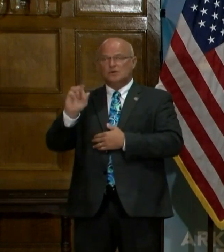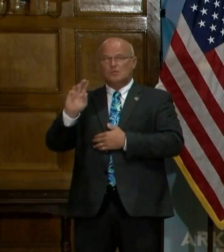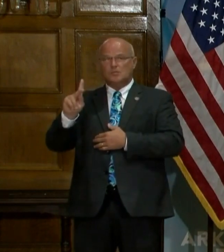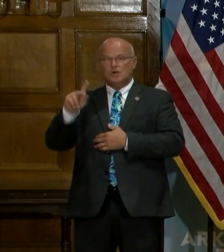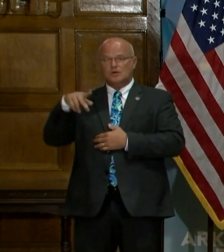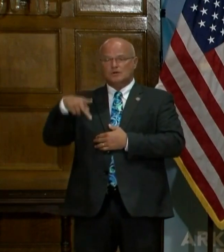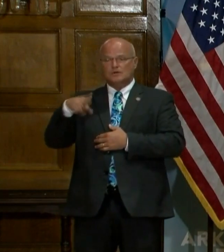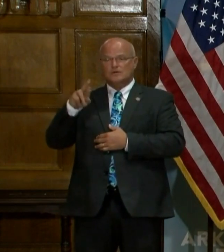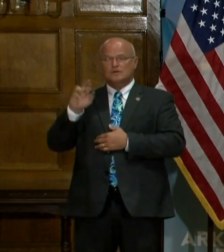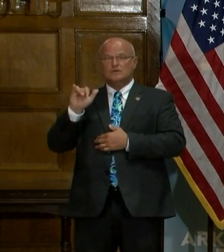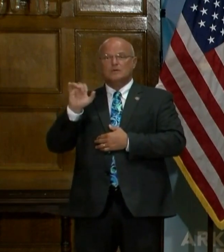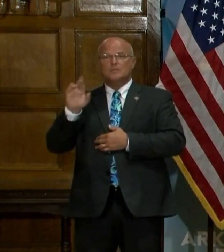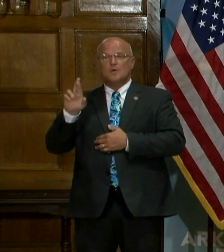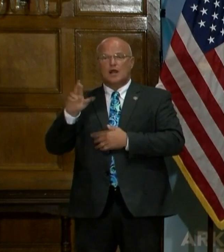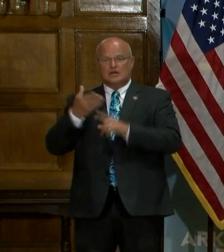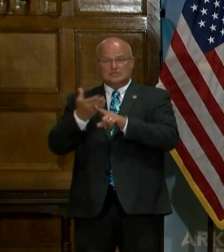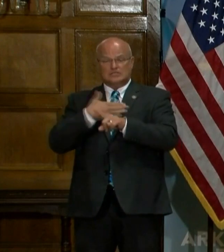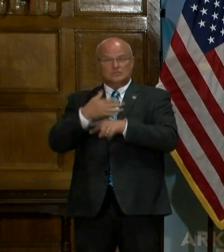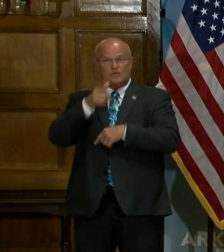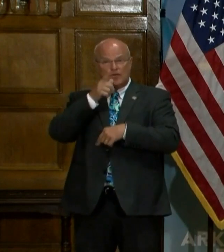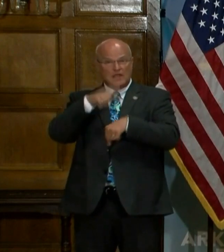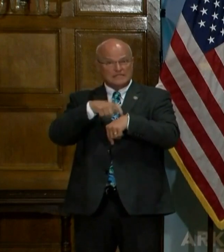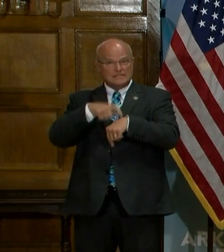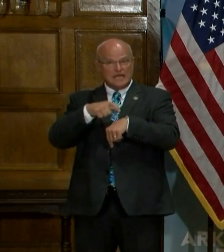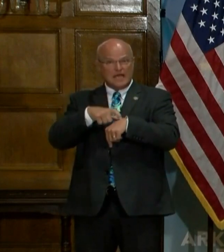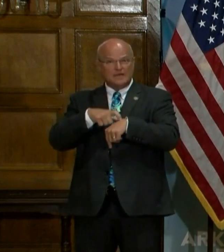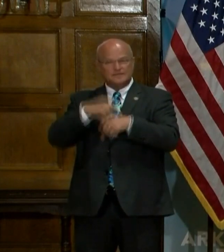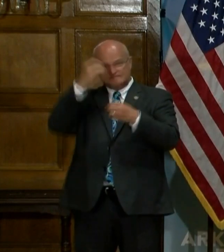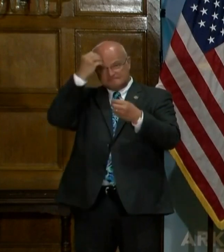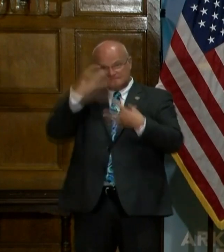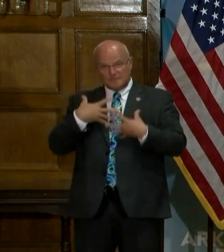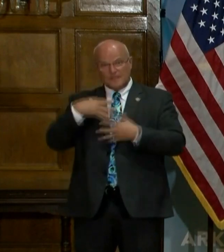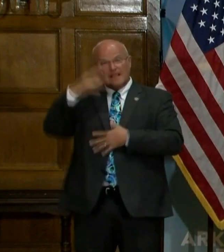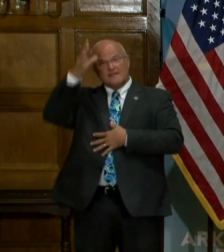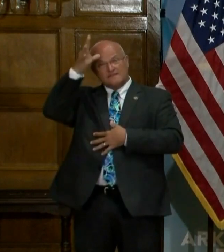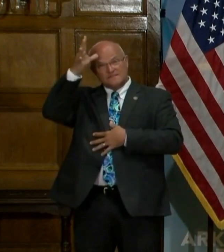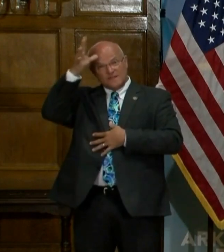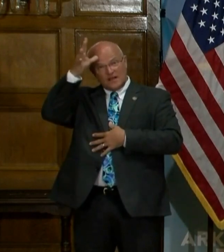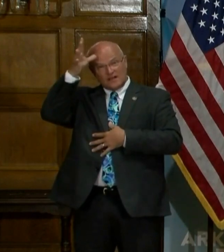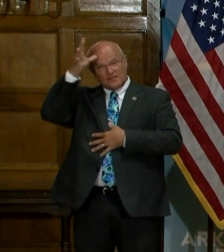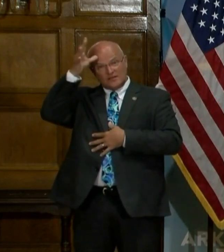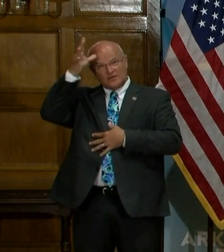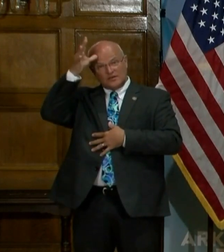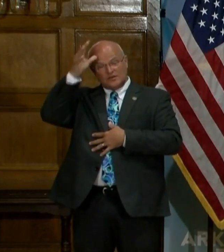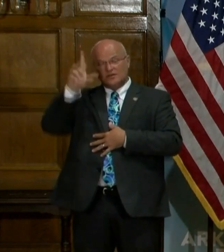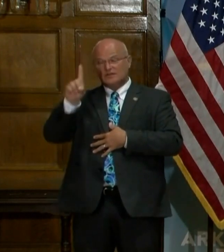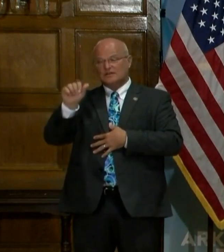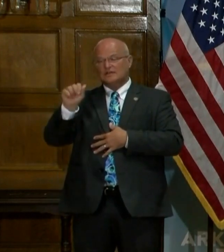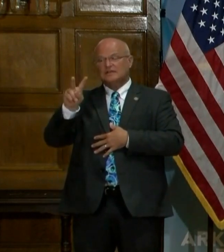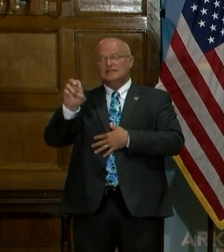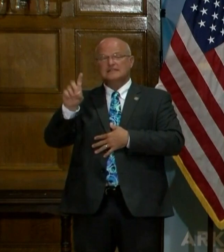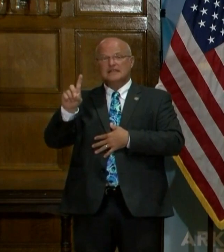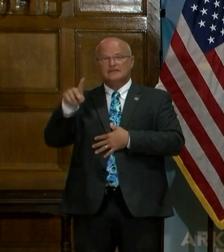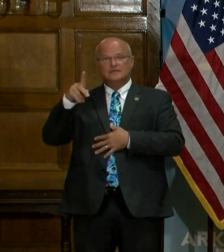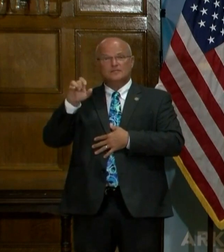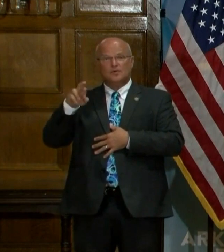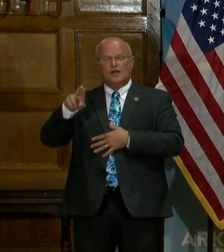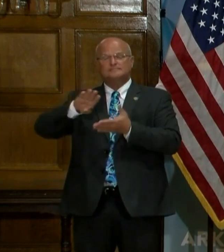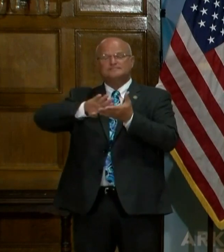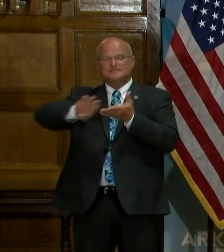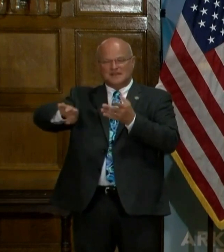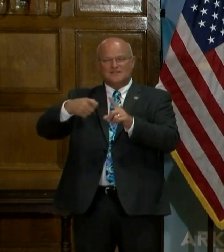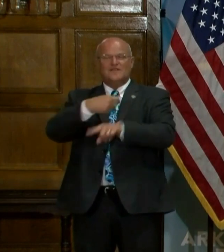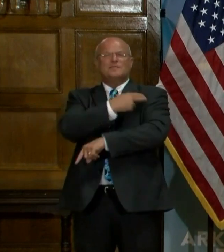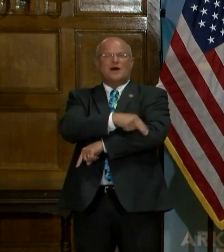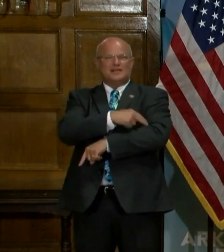before lunch, and he indicated that his father, former Senator, former Governor David Pryor, has been released from the